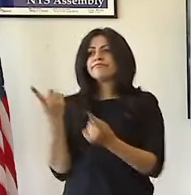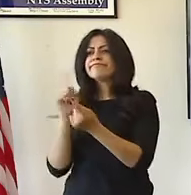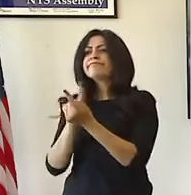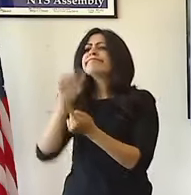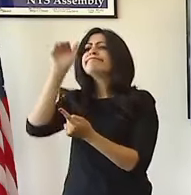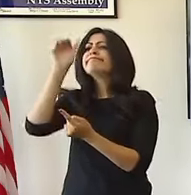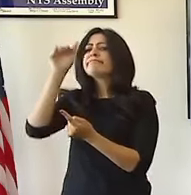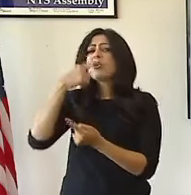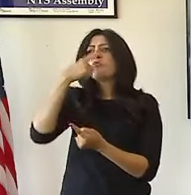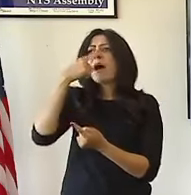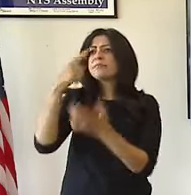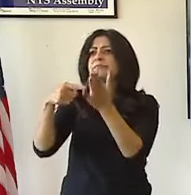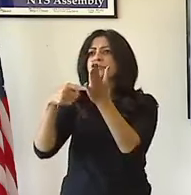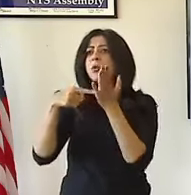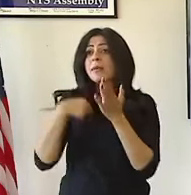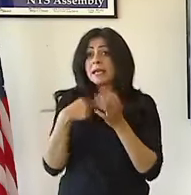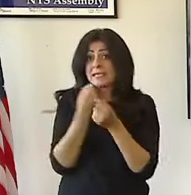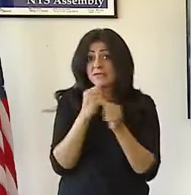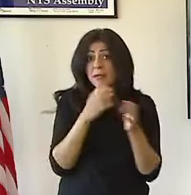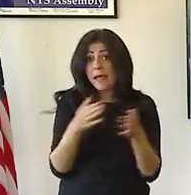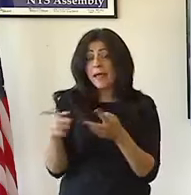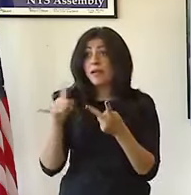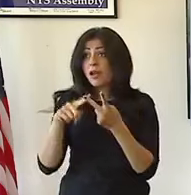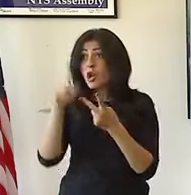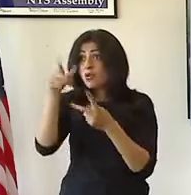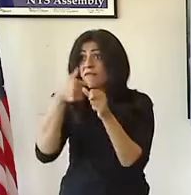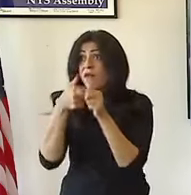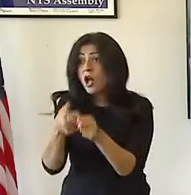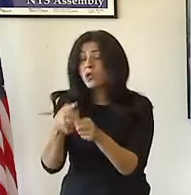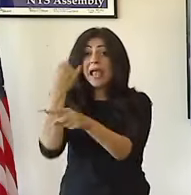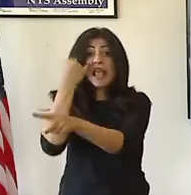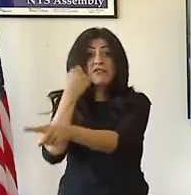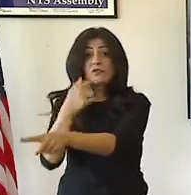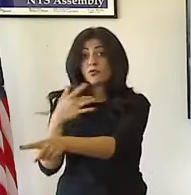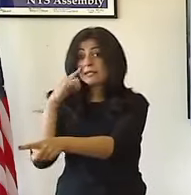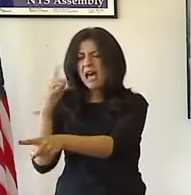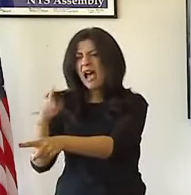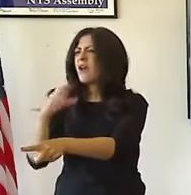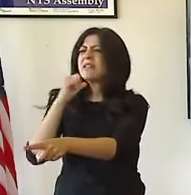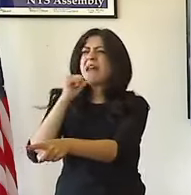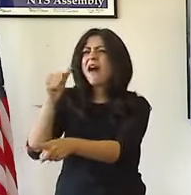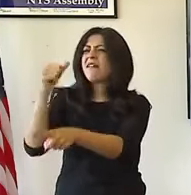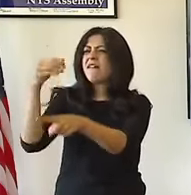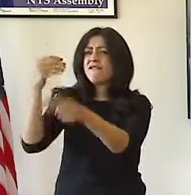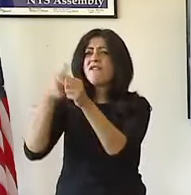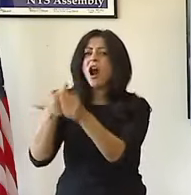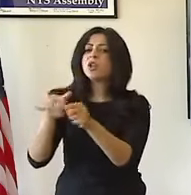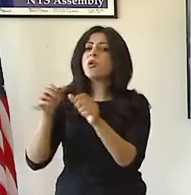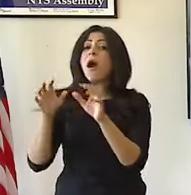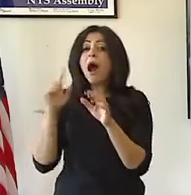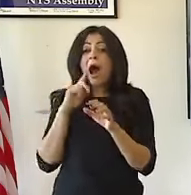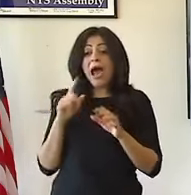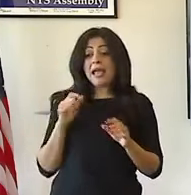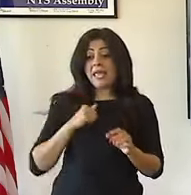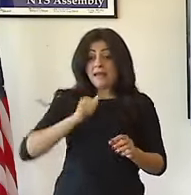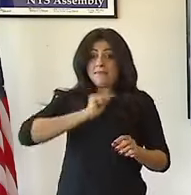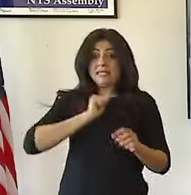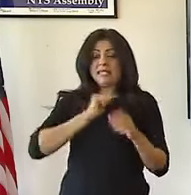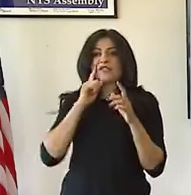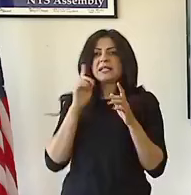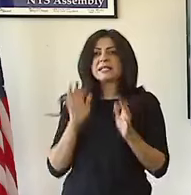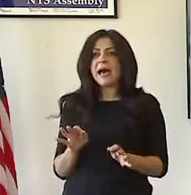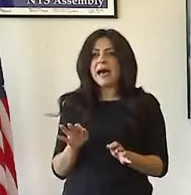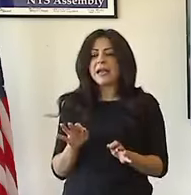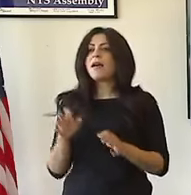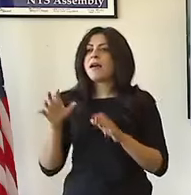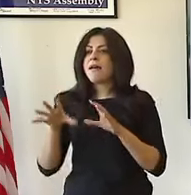if they're following it. And if they're not following it, you can choose to shop or go someplace else, or you can choose to